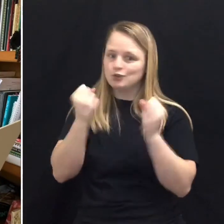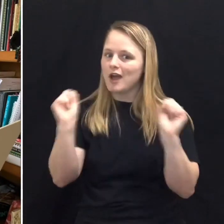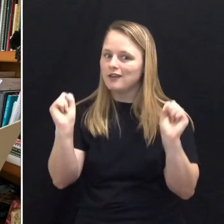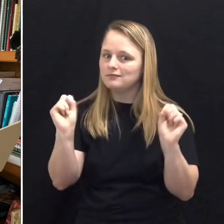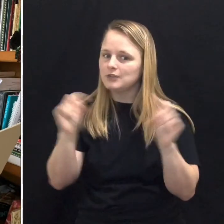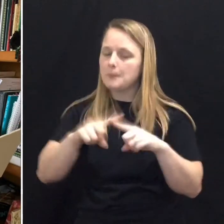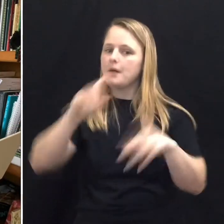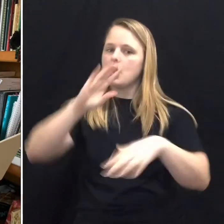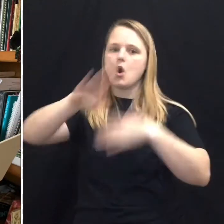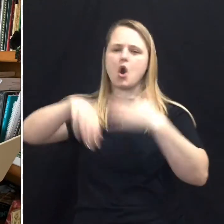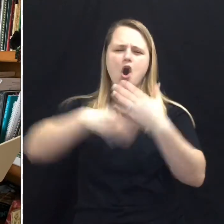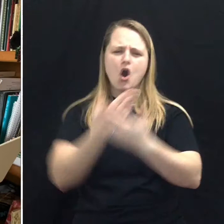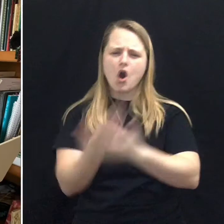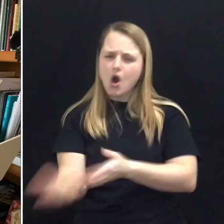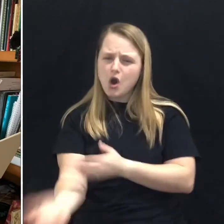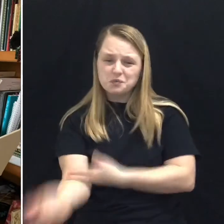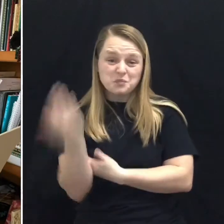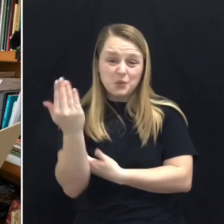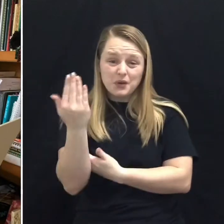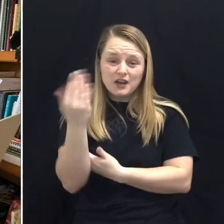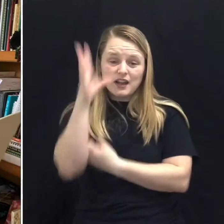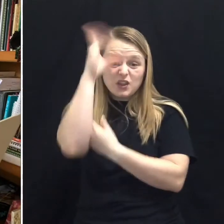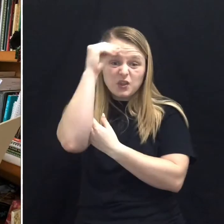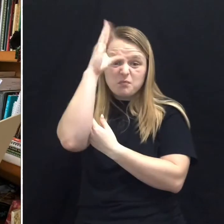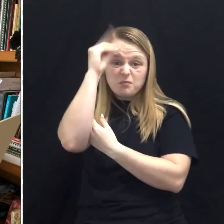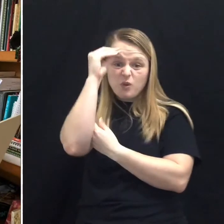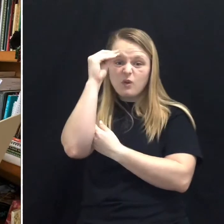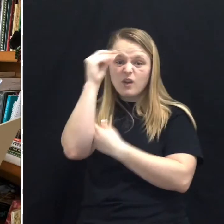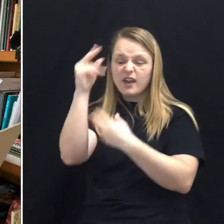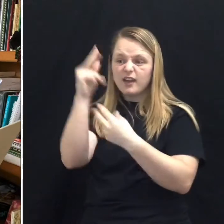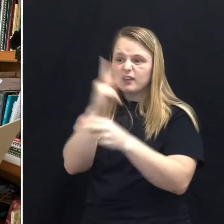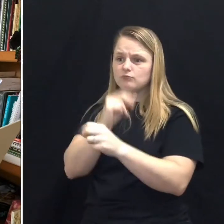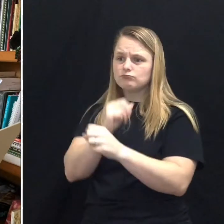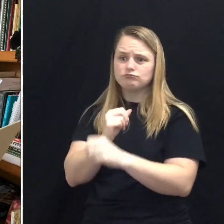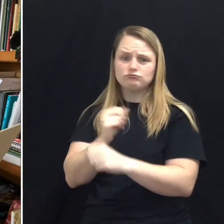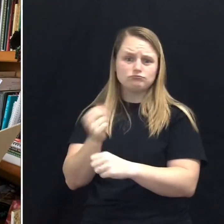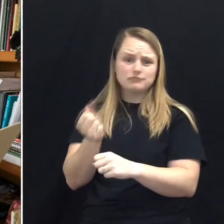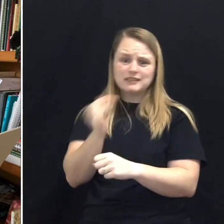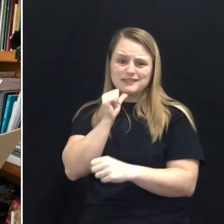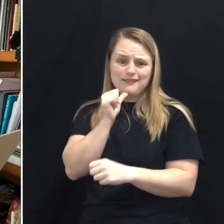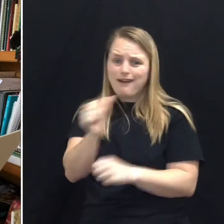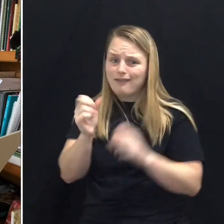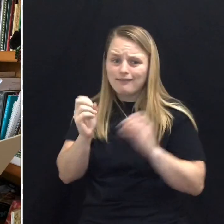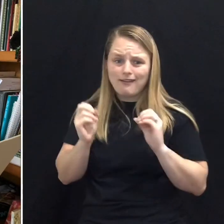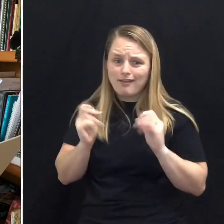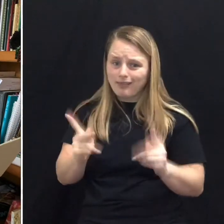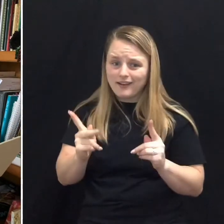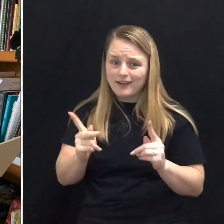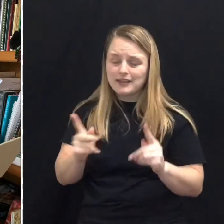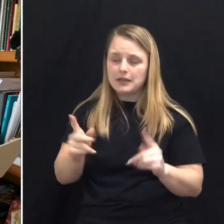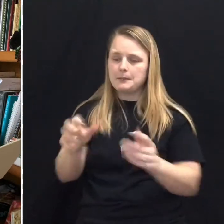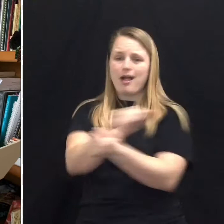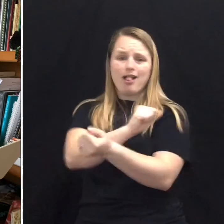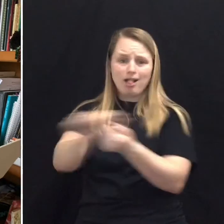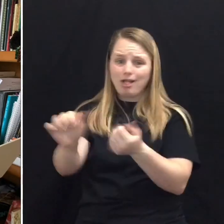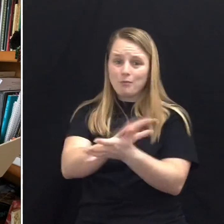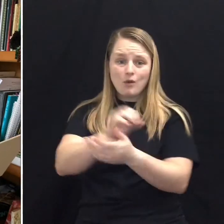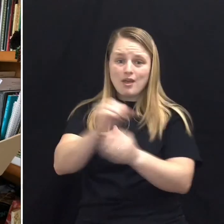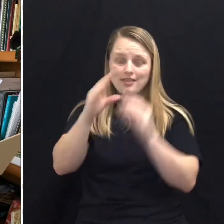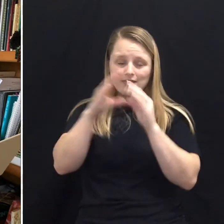sinking his sharp little teeth into the furniture. Finally, the dog gave up and fell